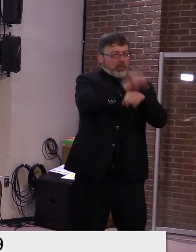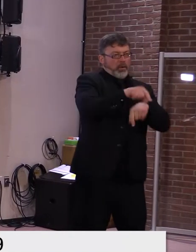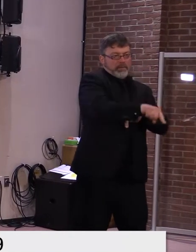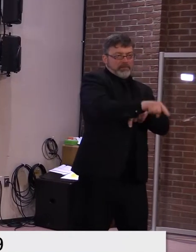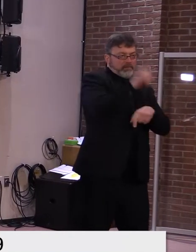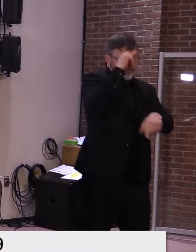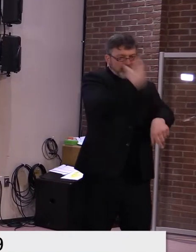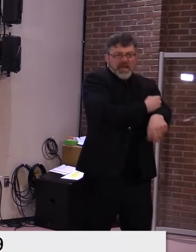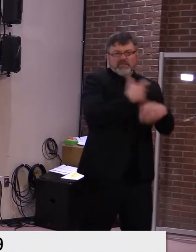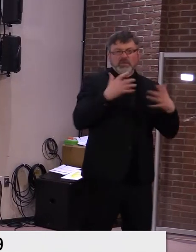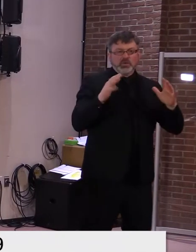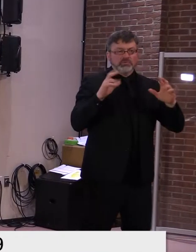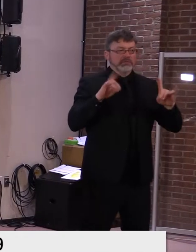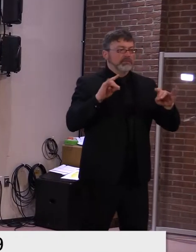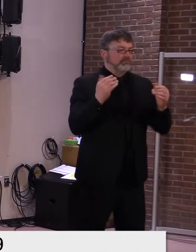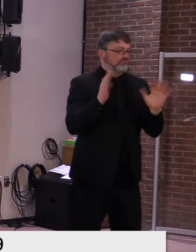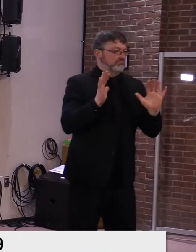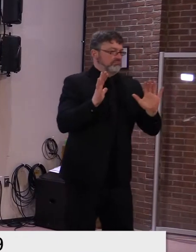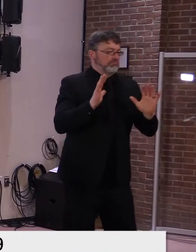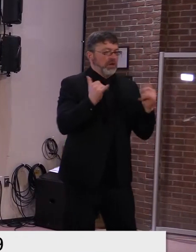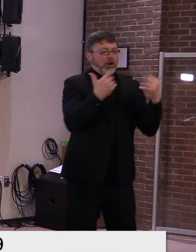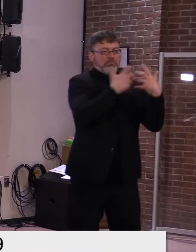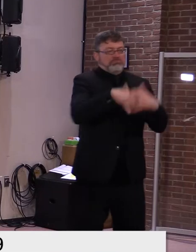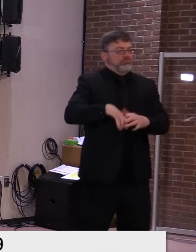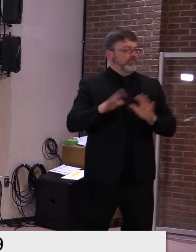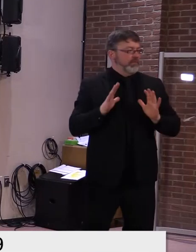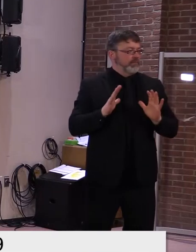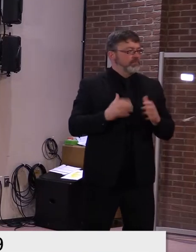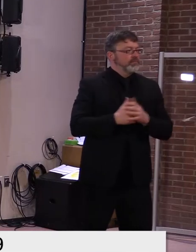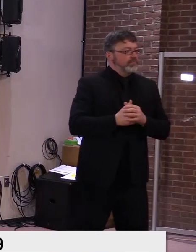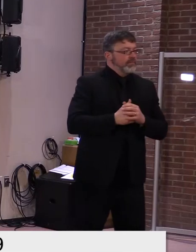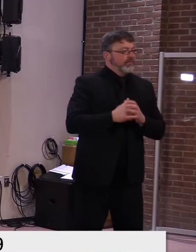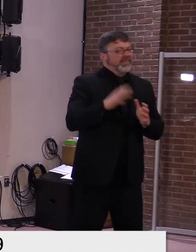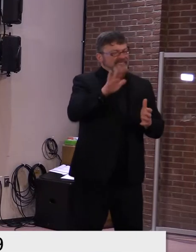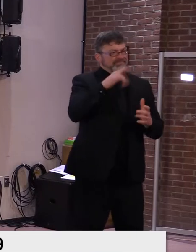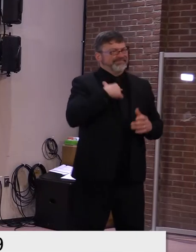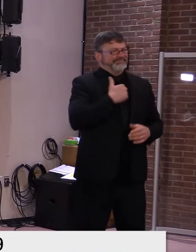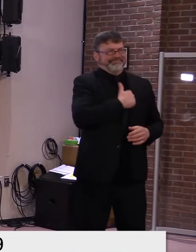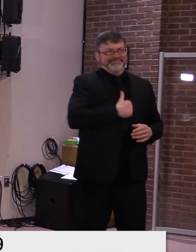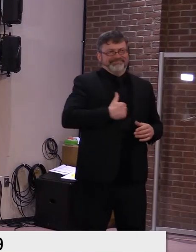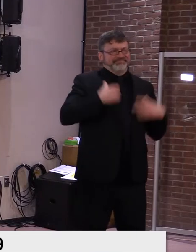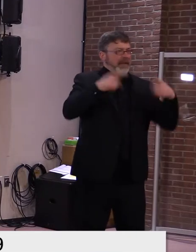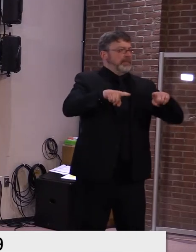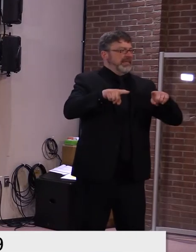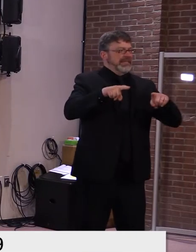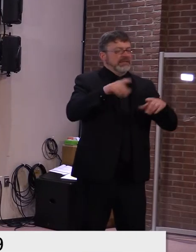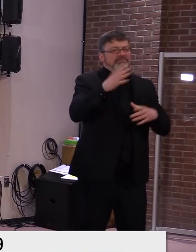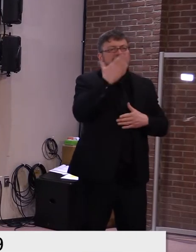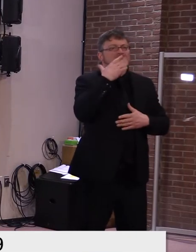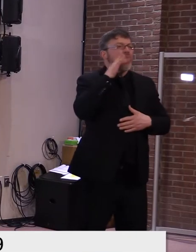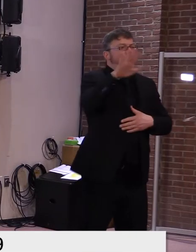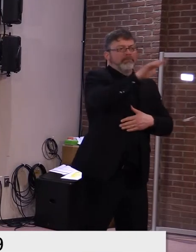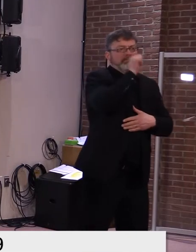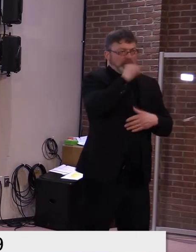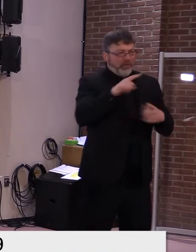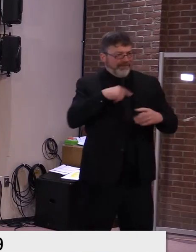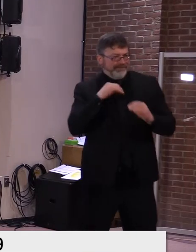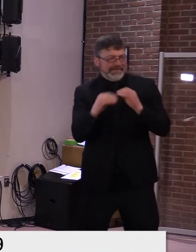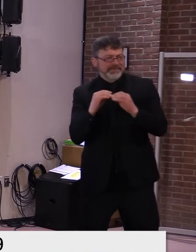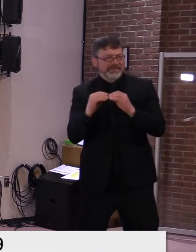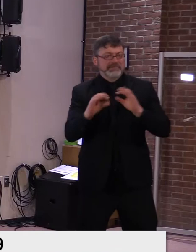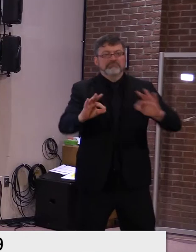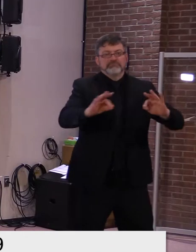do truly thank those that were impacted for their patience. In terms of